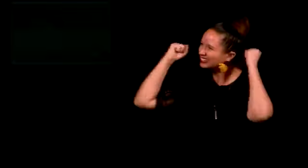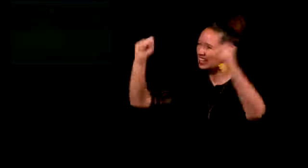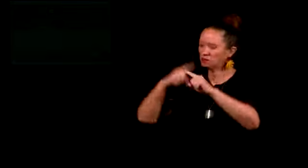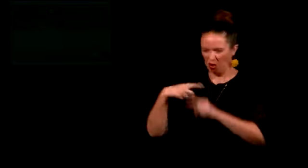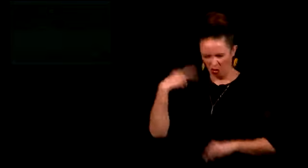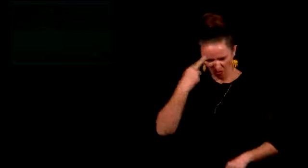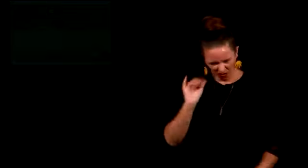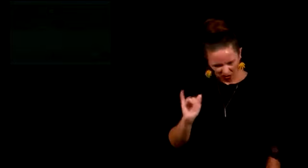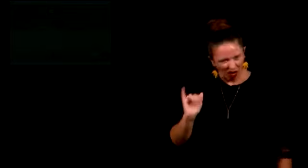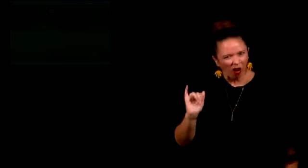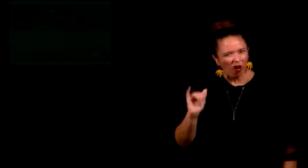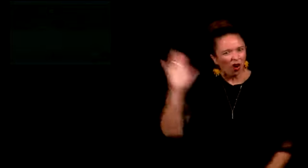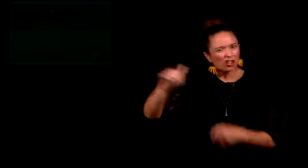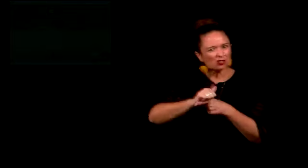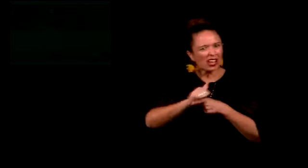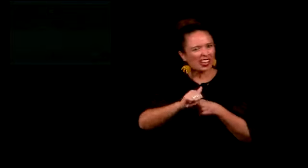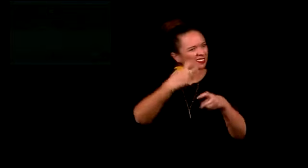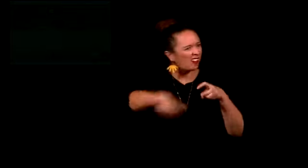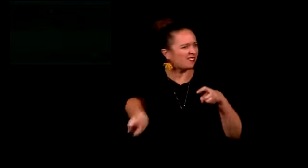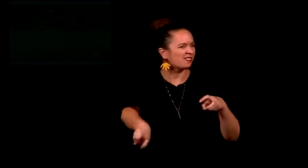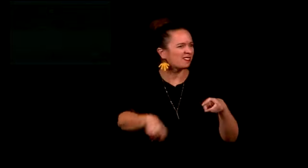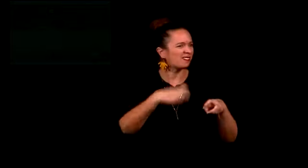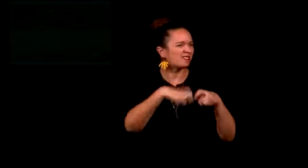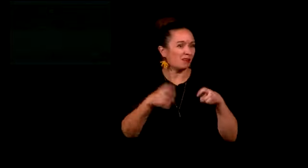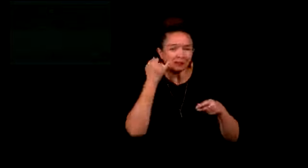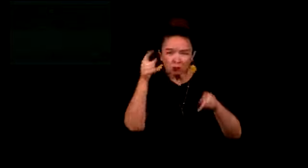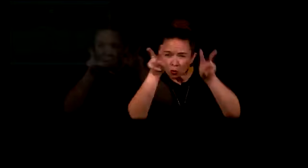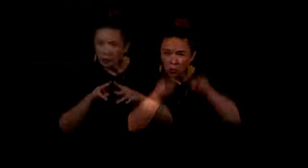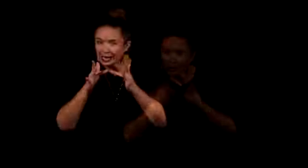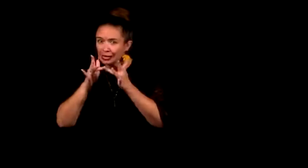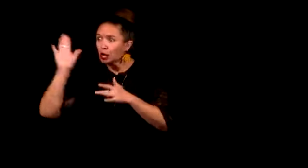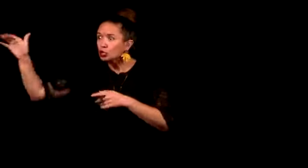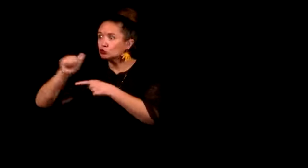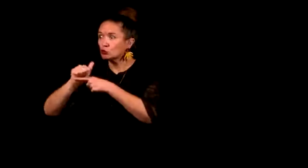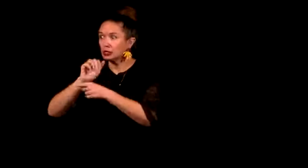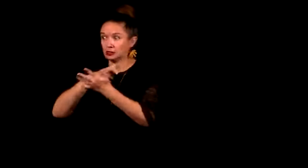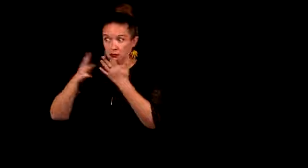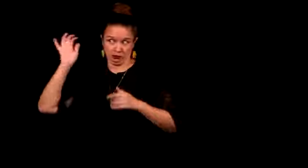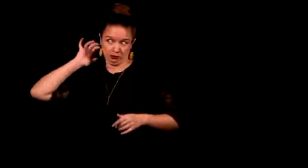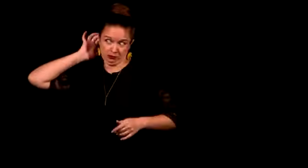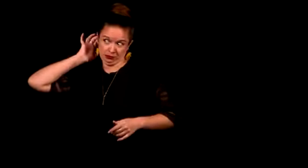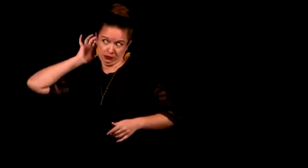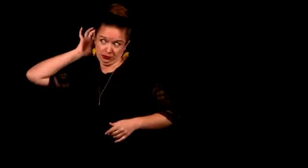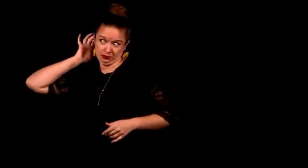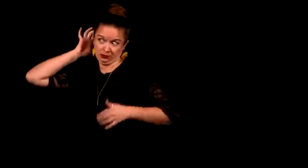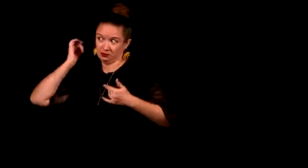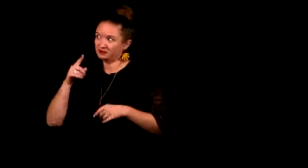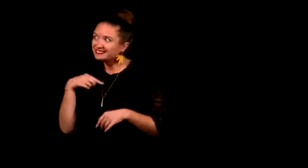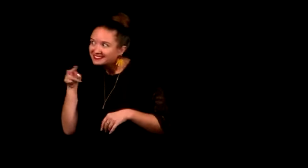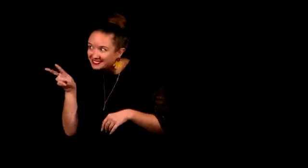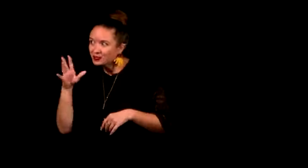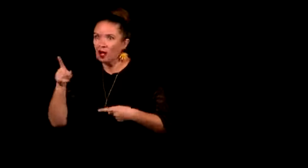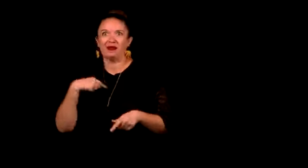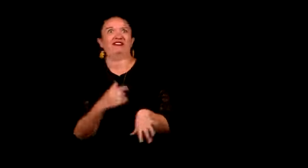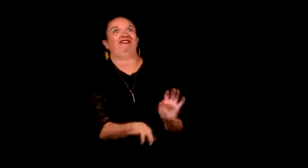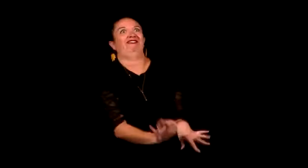and everybody celebrates. But I'm thinking, man, her training must have been tough. Can you think of what that training